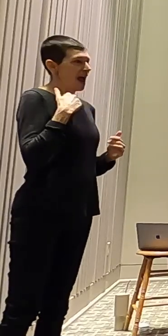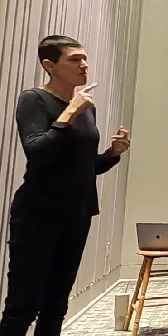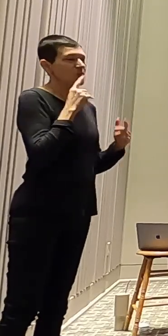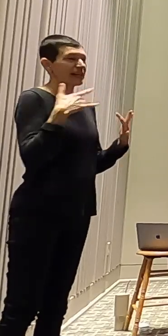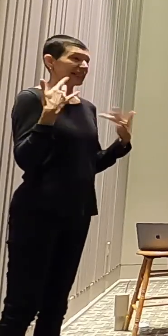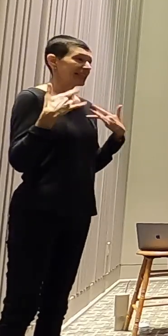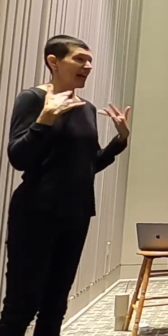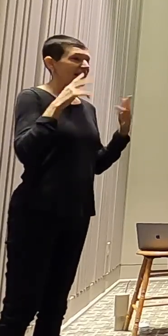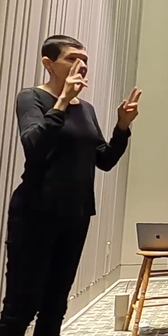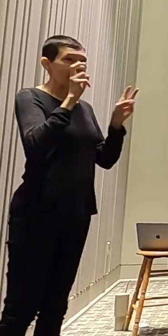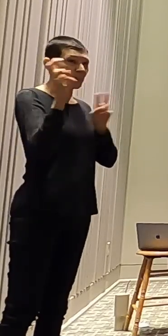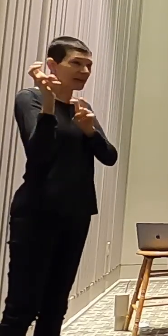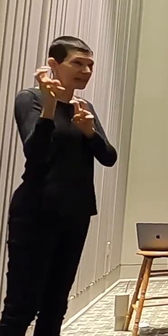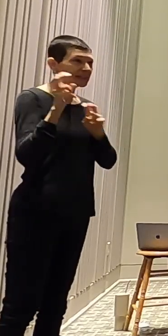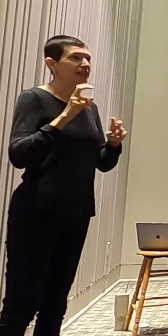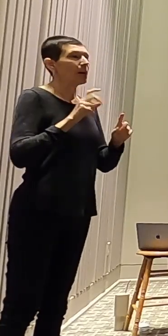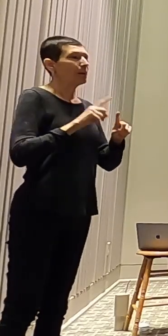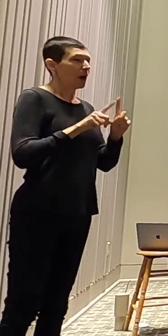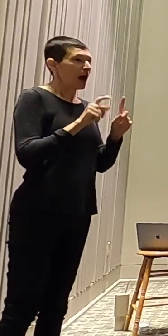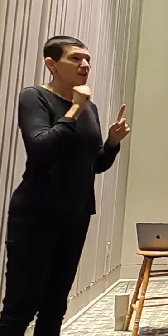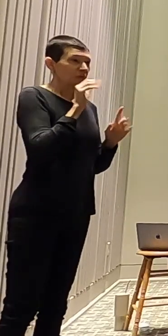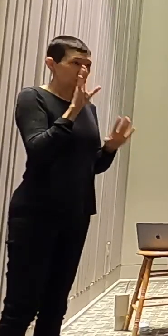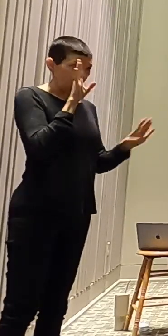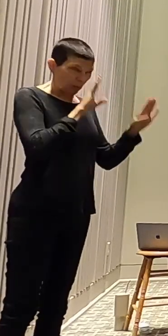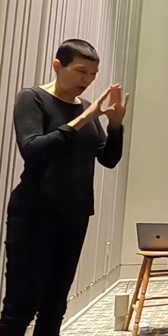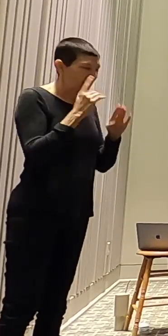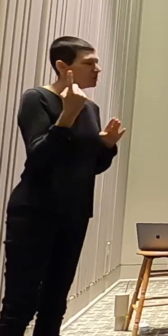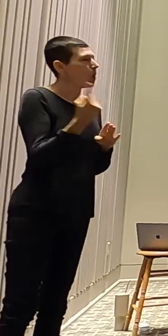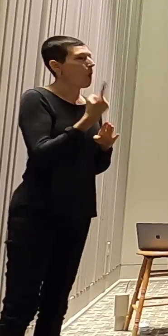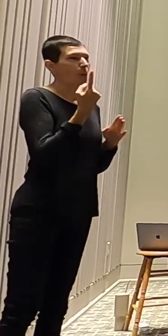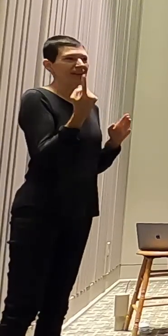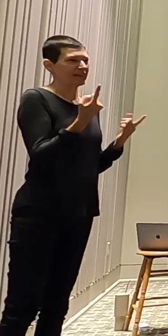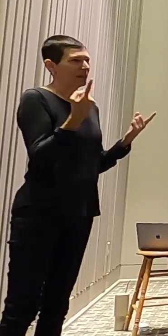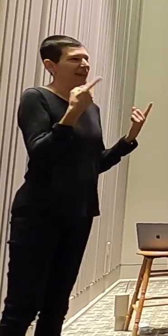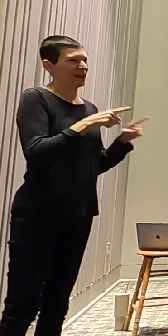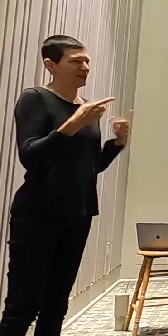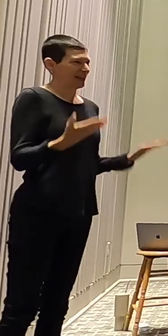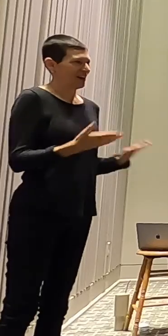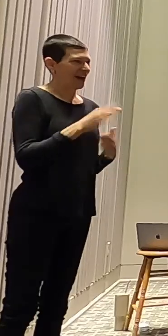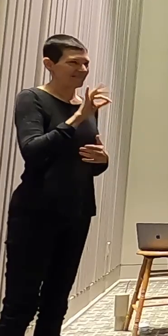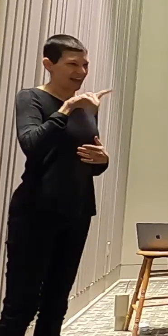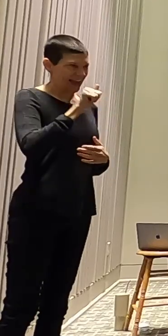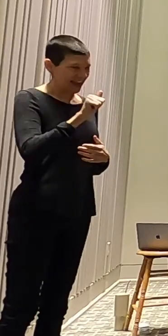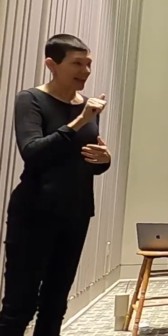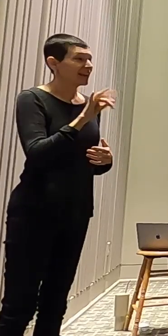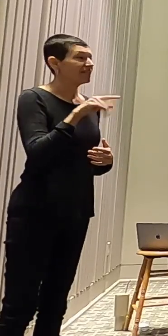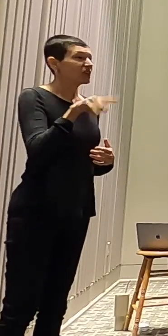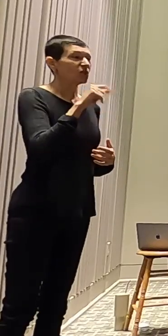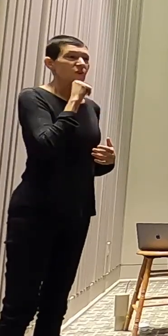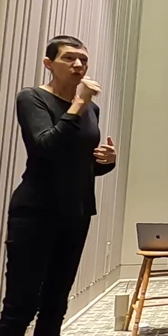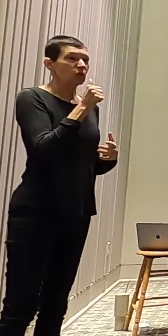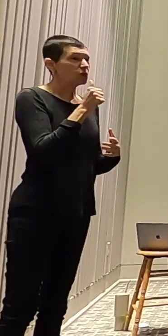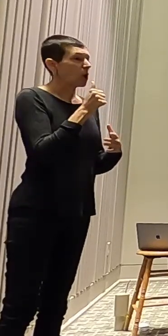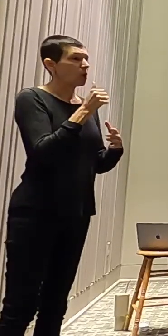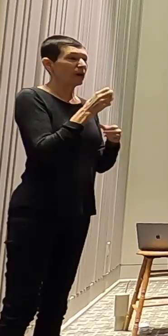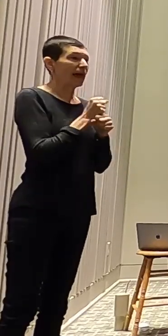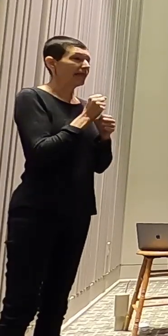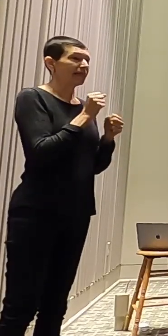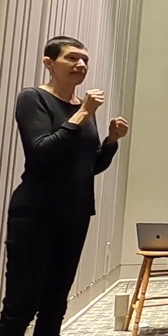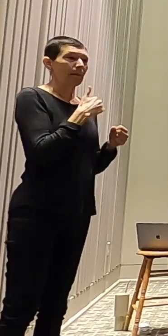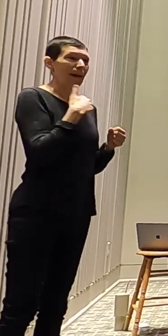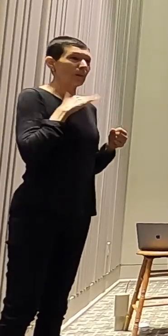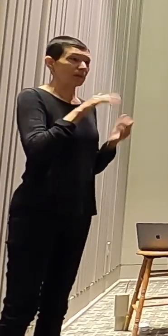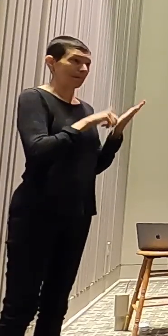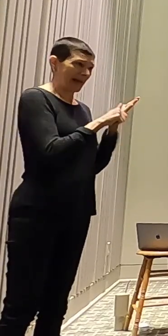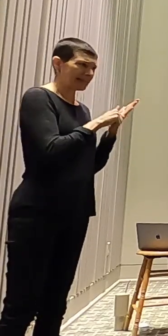exciting topics. But don't fret, there's always something going on at the FIA. So if you don't receive the members magazine,